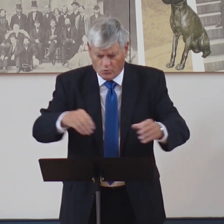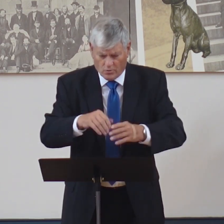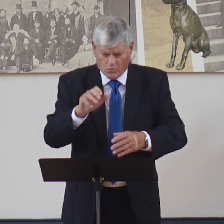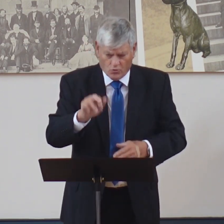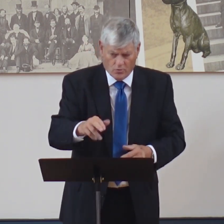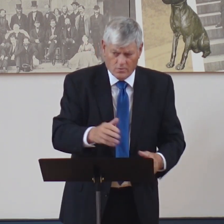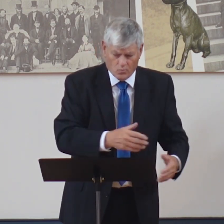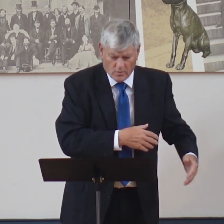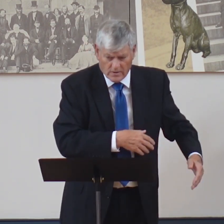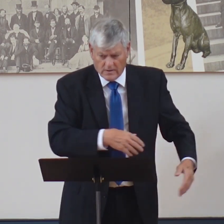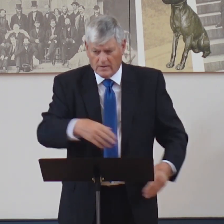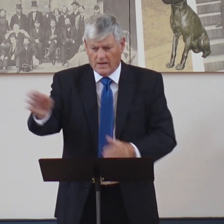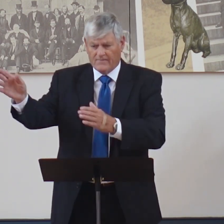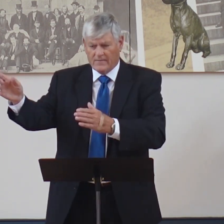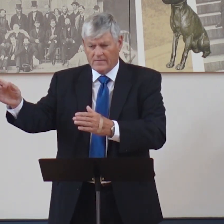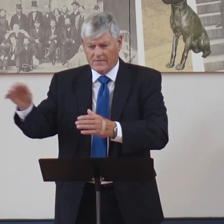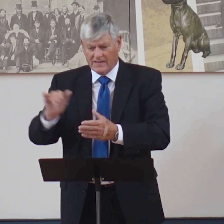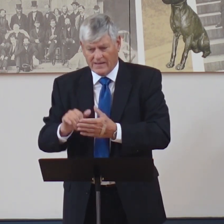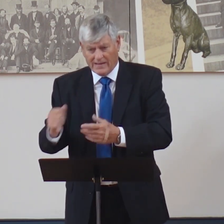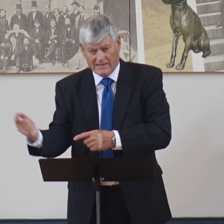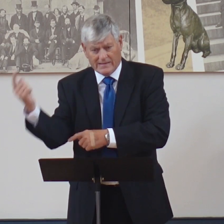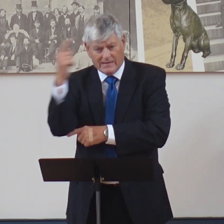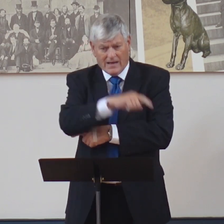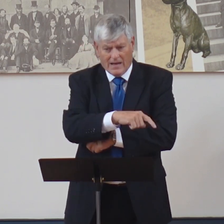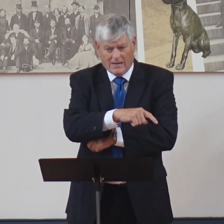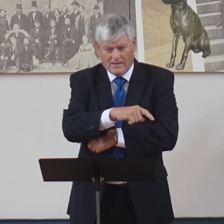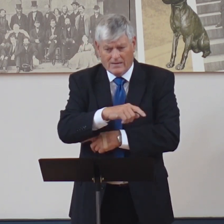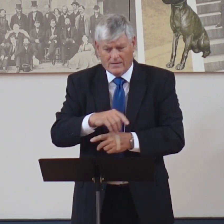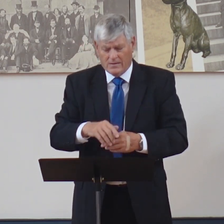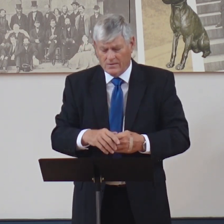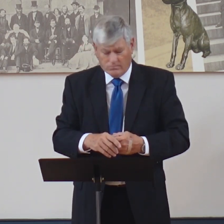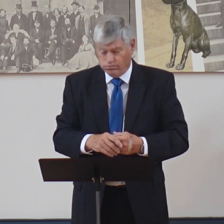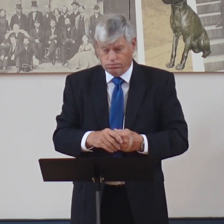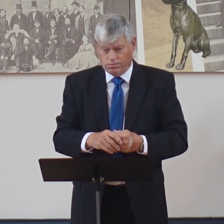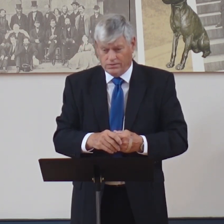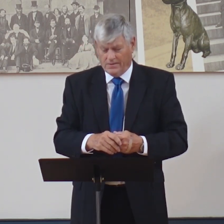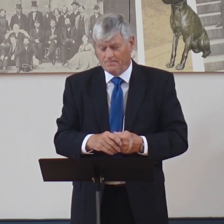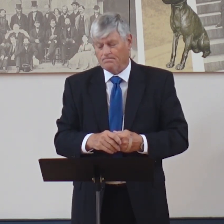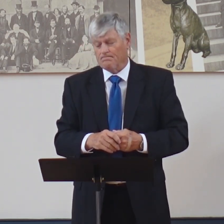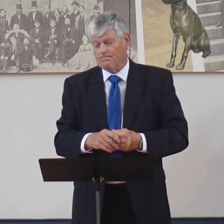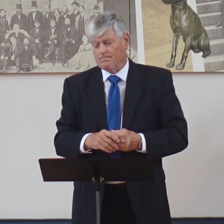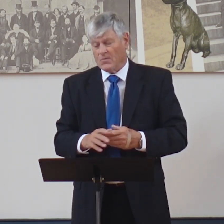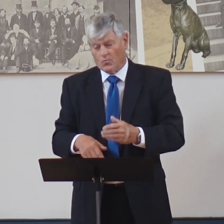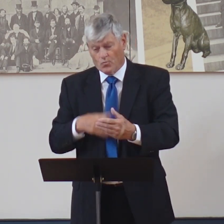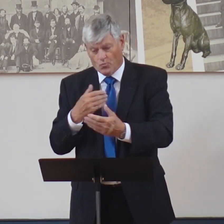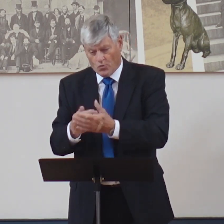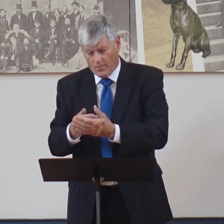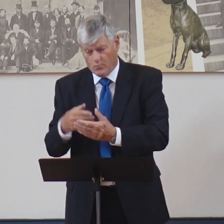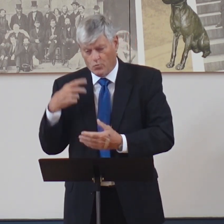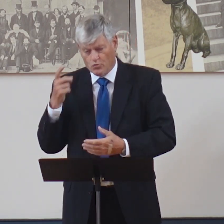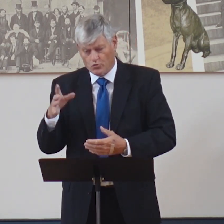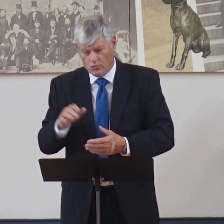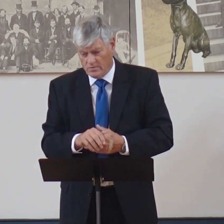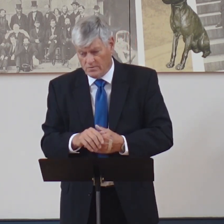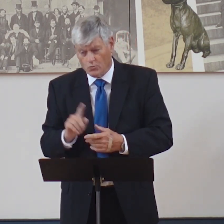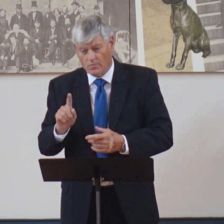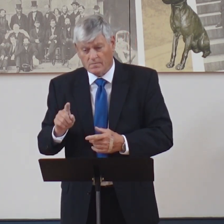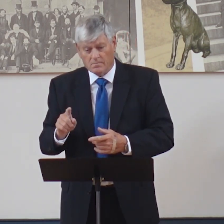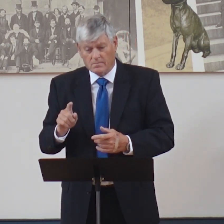everything she had, packed it into the car, brought it, went to Gallaudet, and it happened in just one day. She got